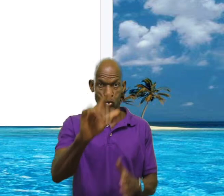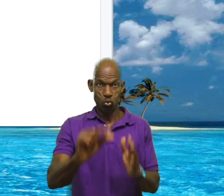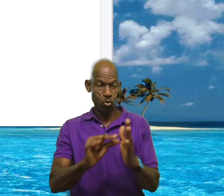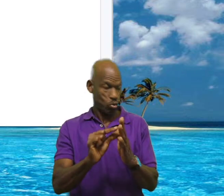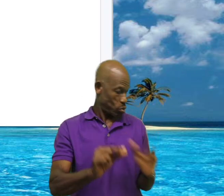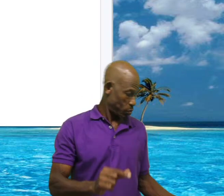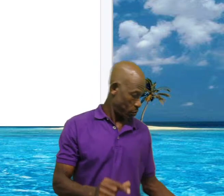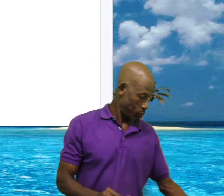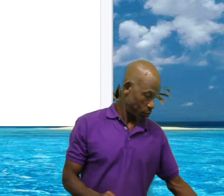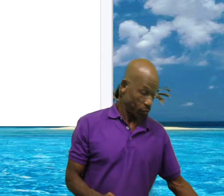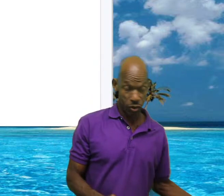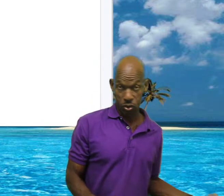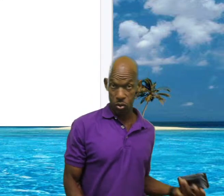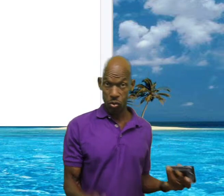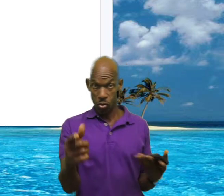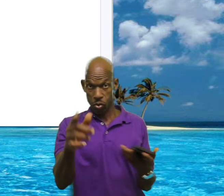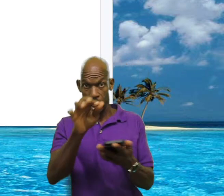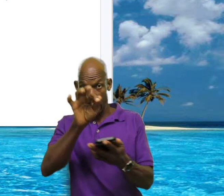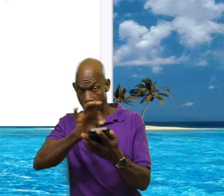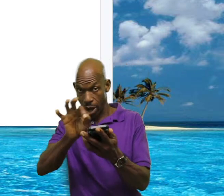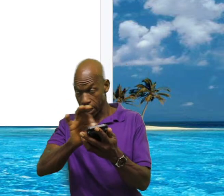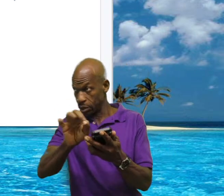so we are looking at synonyms.